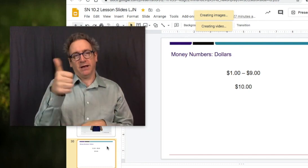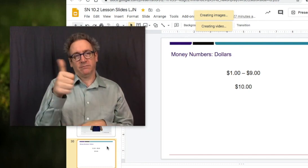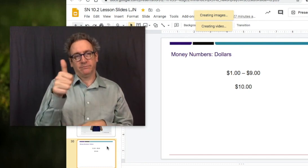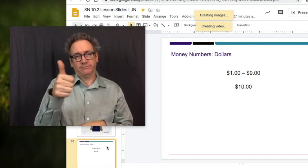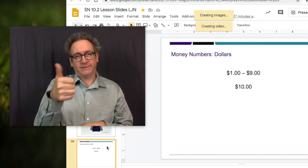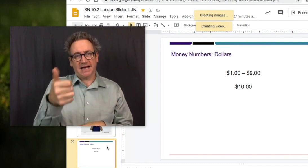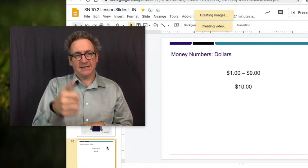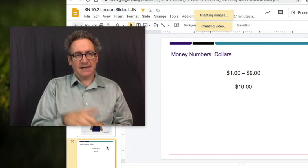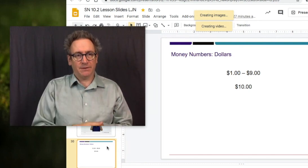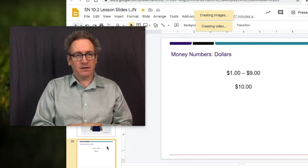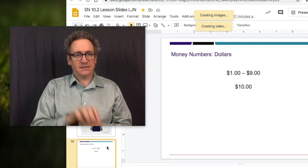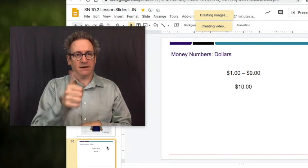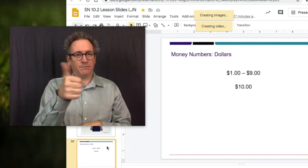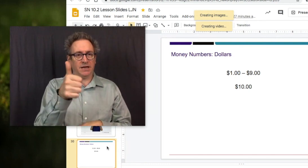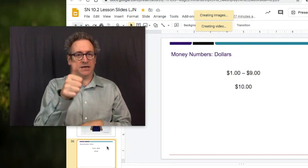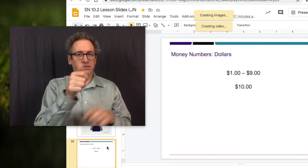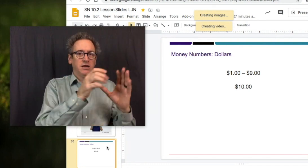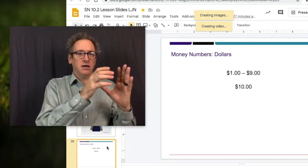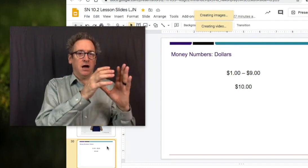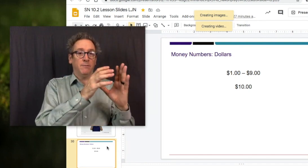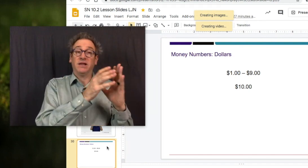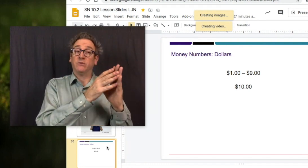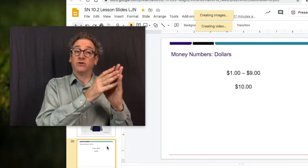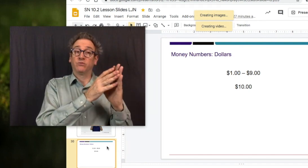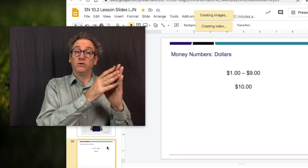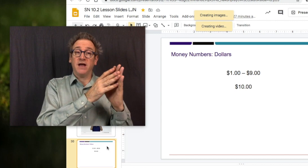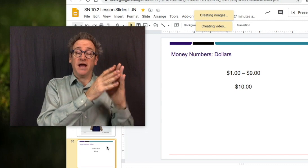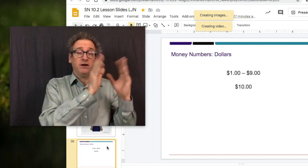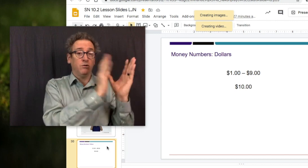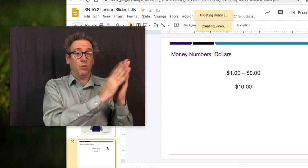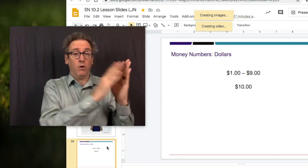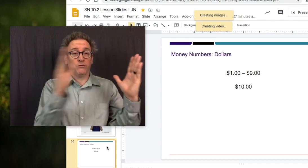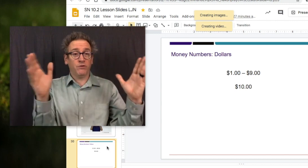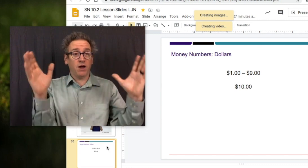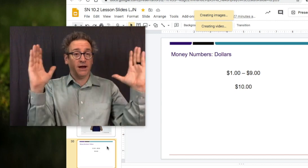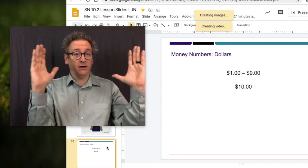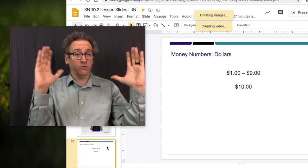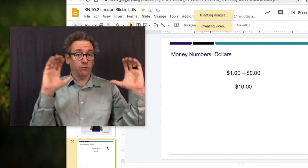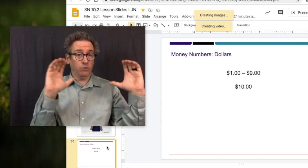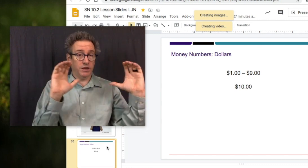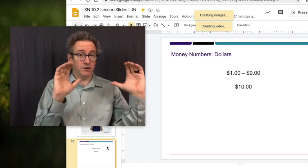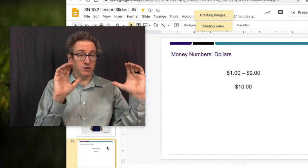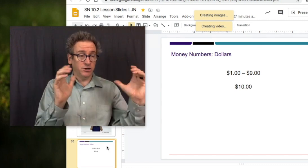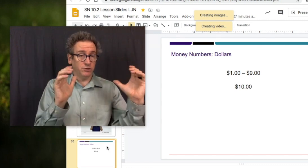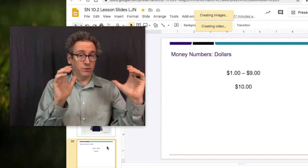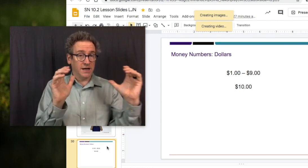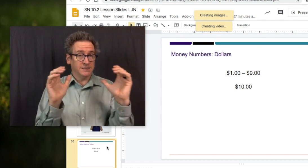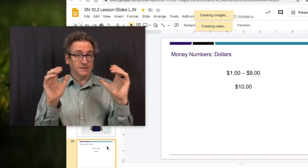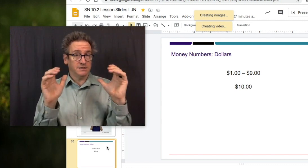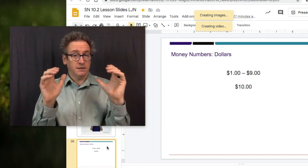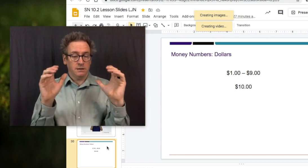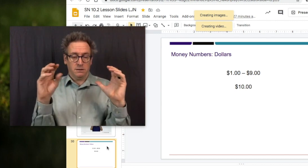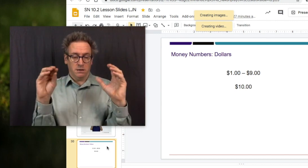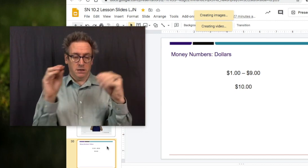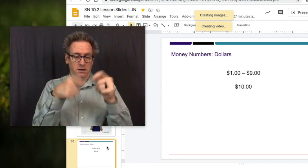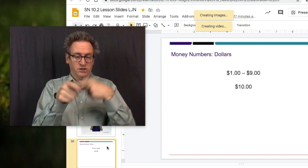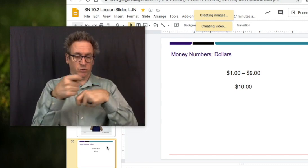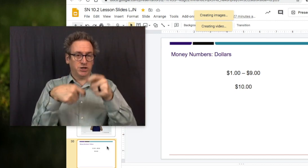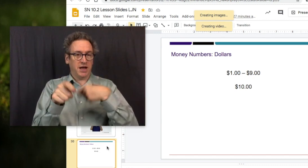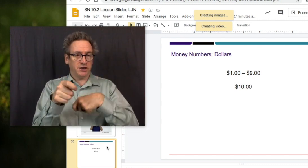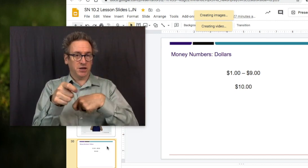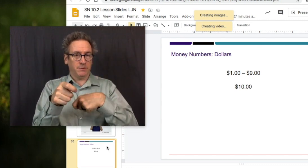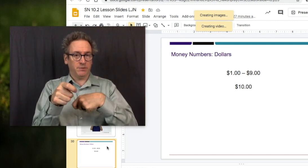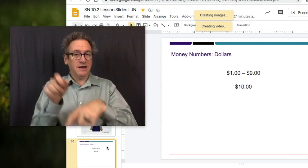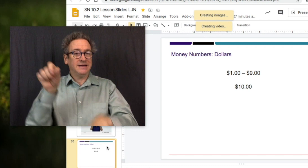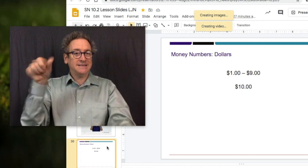that's why 10 is set because like with the rule of 9, 1 through 9 we can do as a